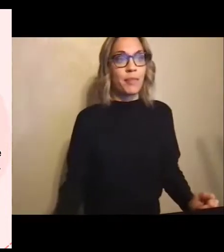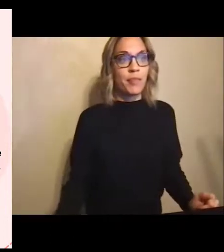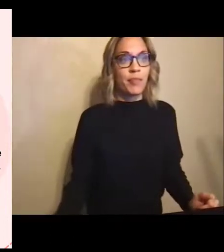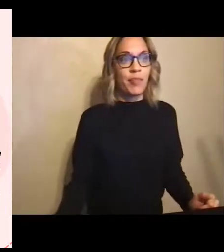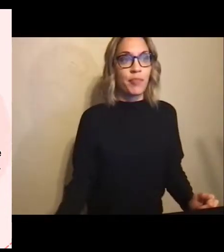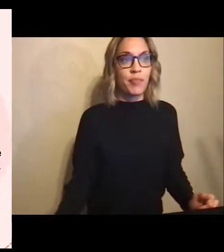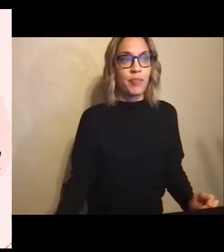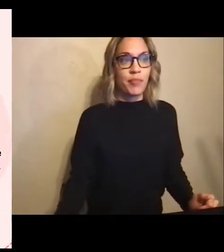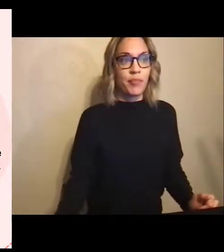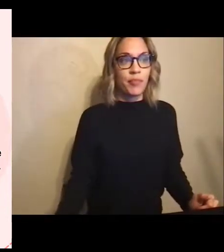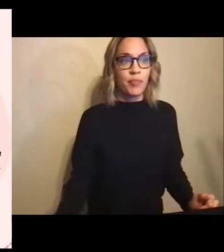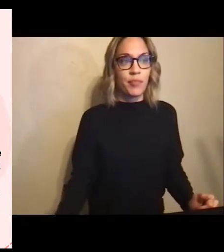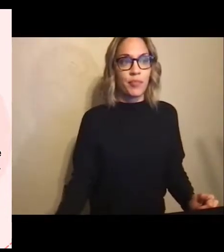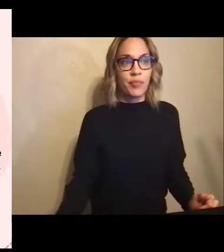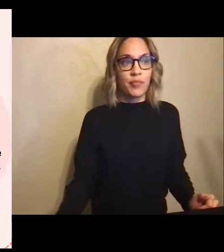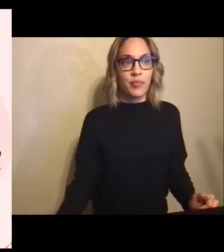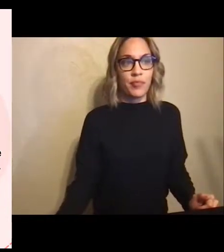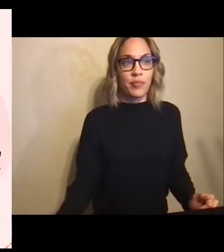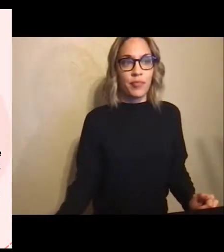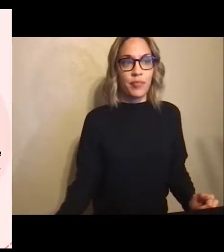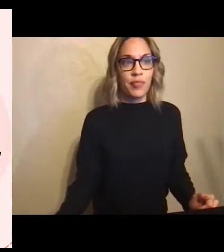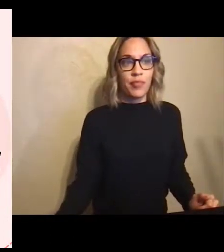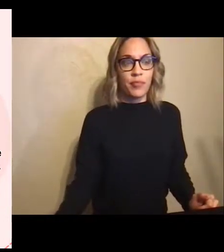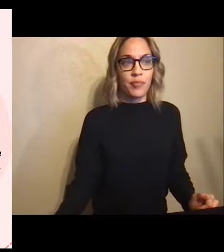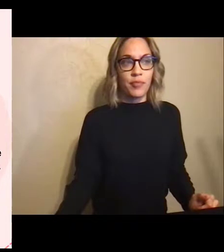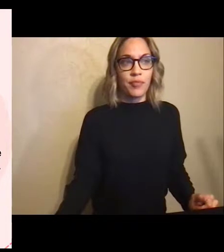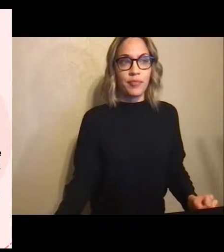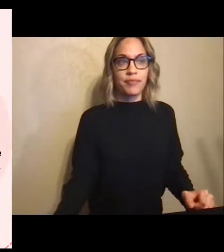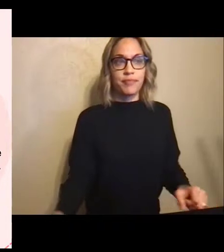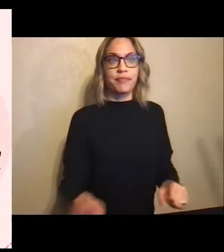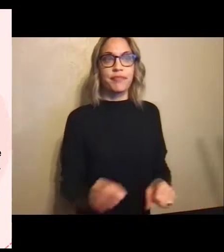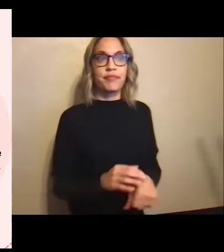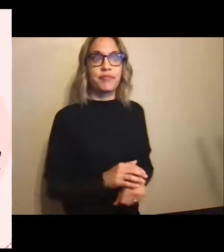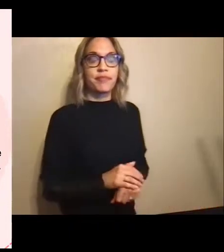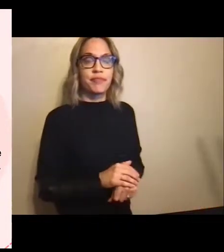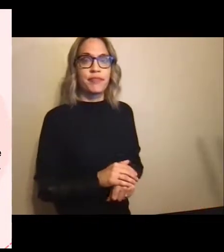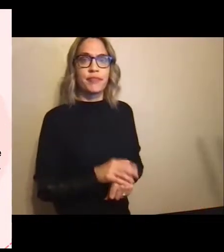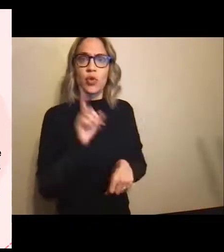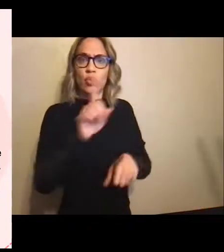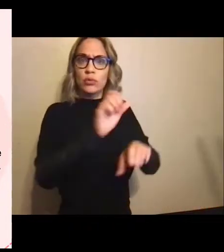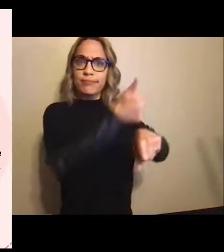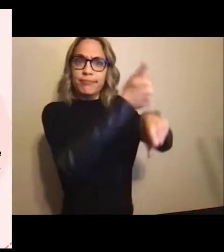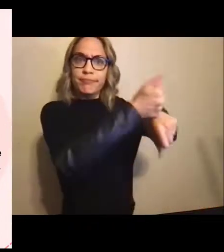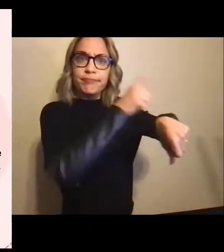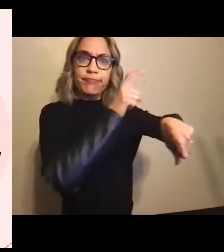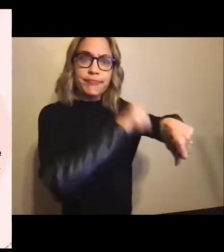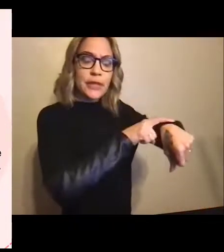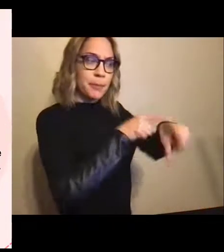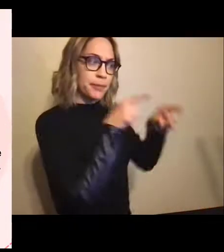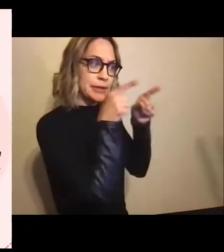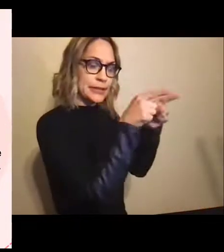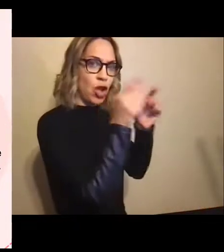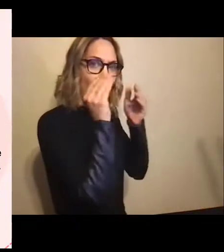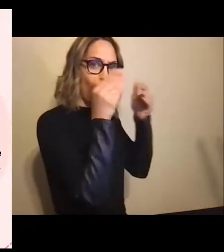So the number one thing is learning how to block off your time.